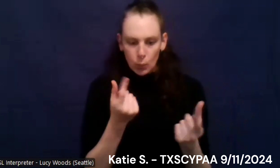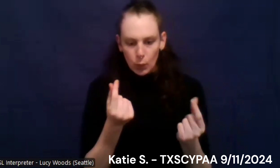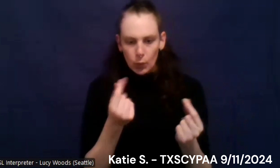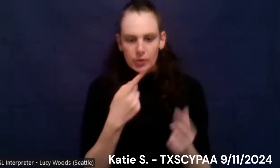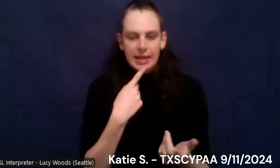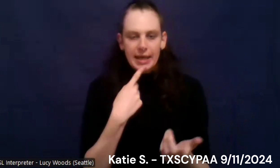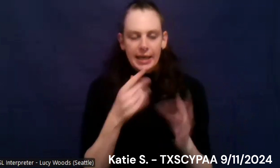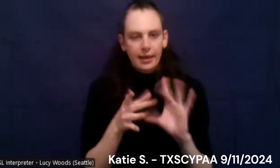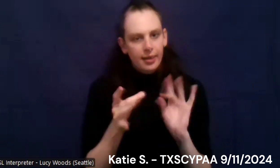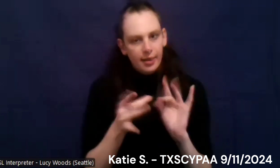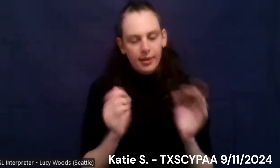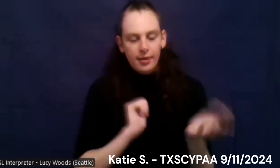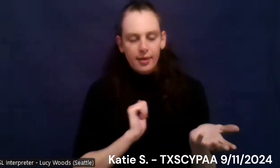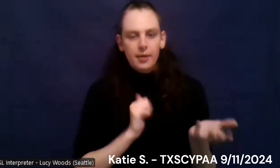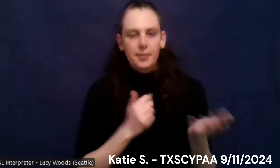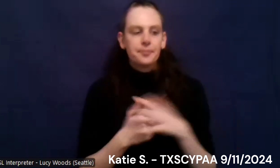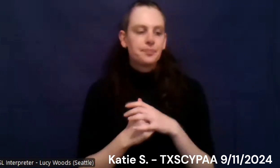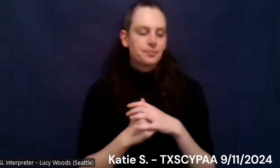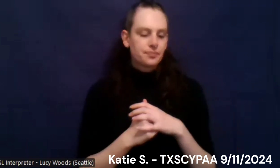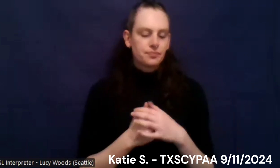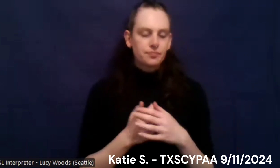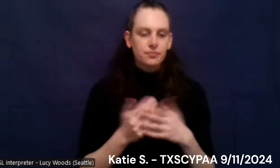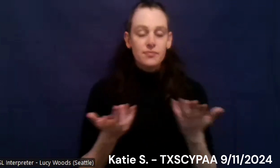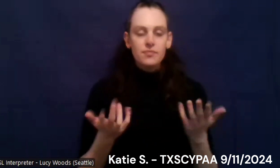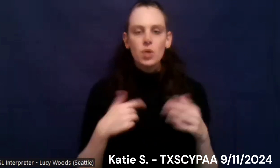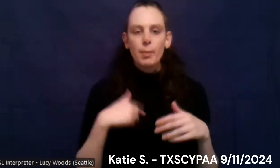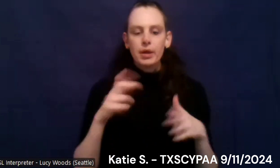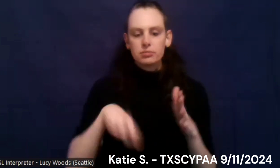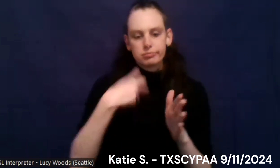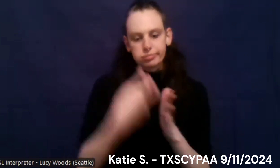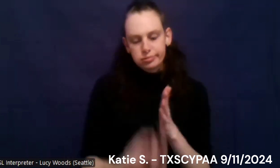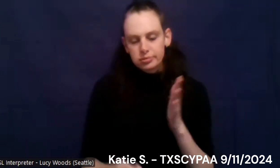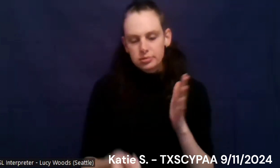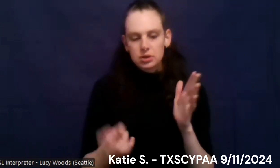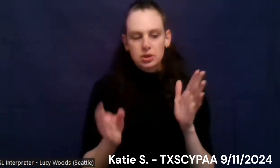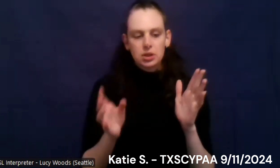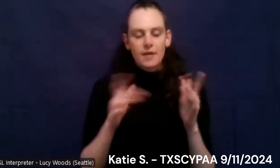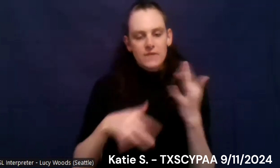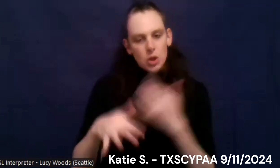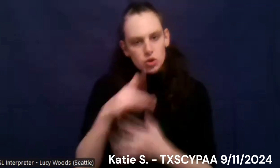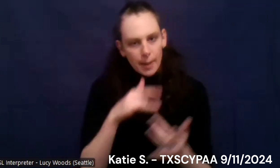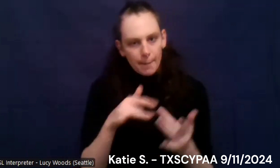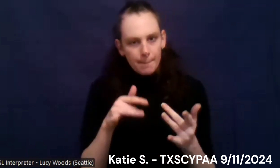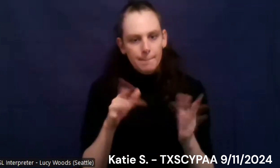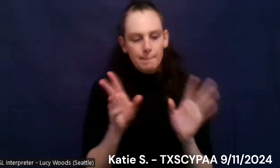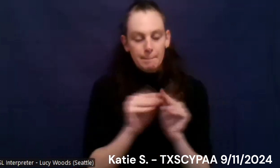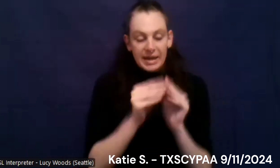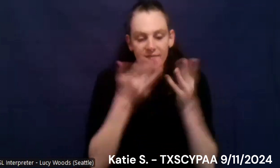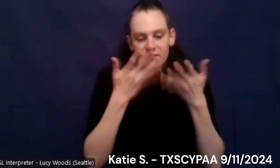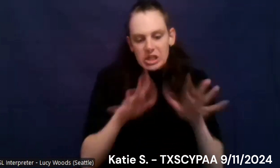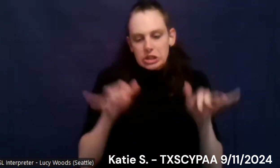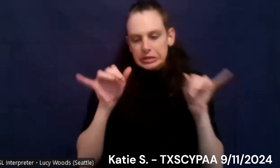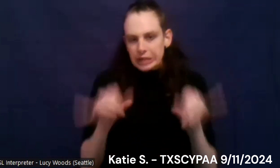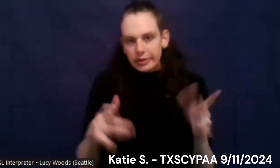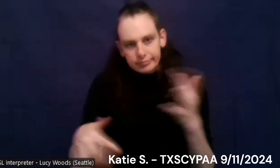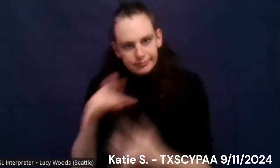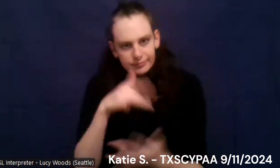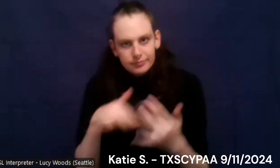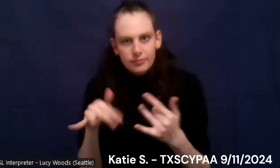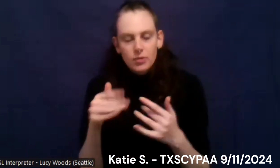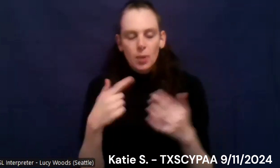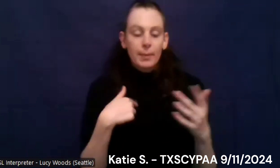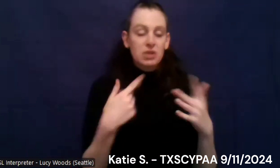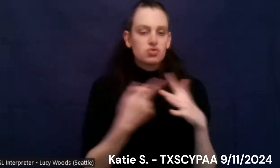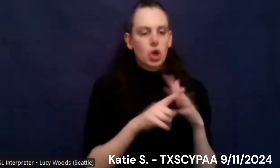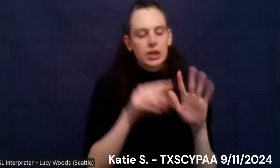And I dove into fellowship. I did the meeting after the meeting, and I started the steps, would lie to my